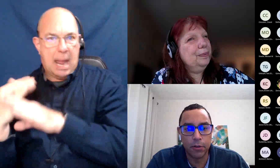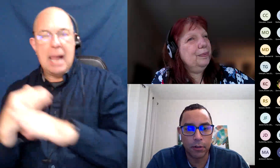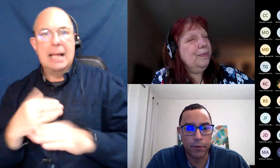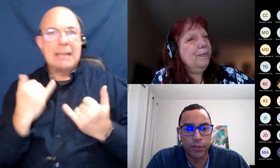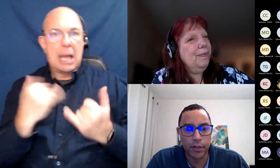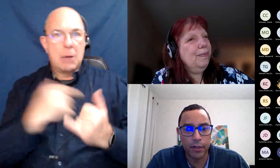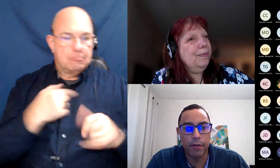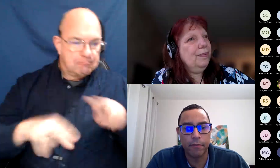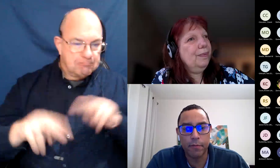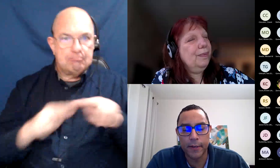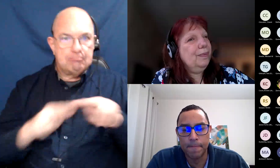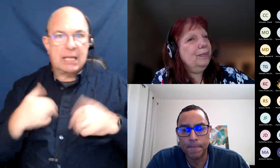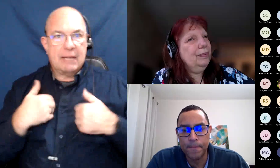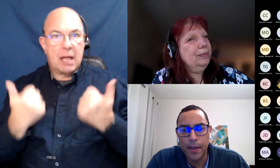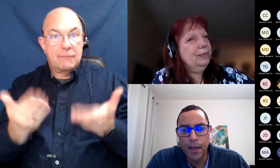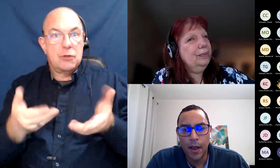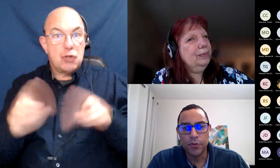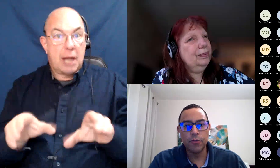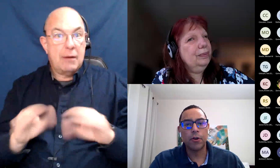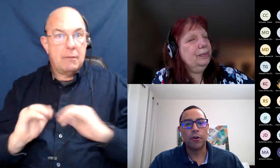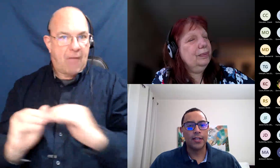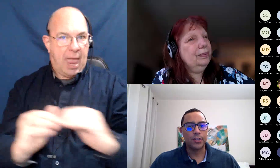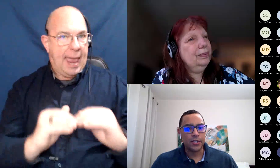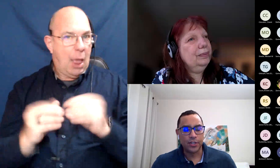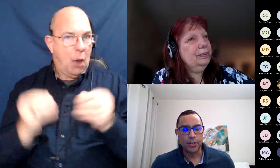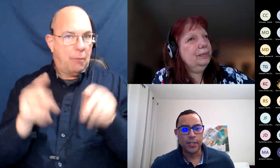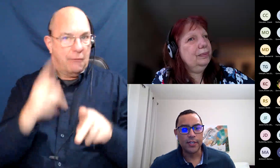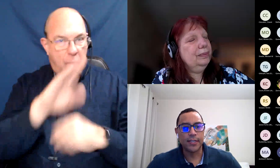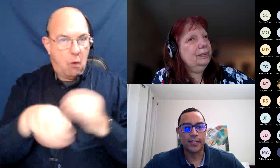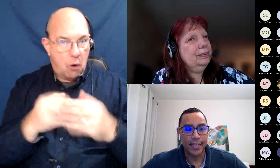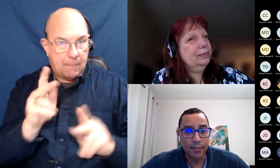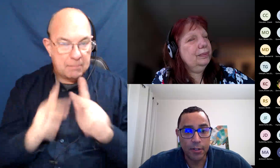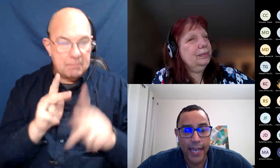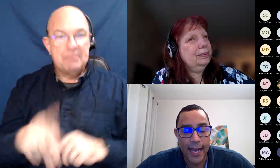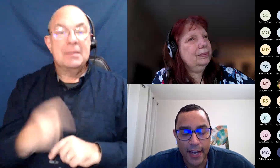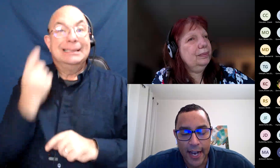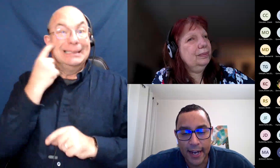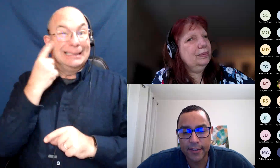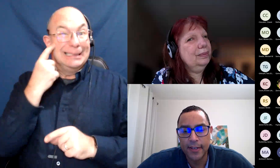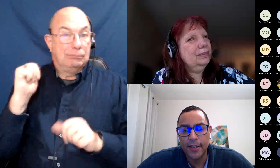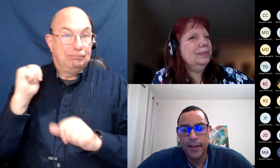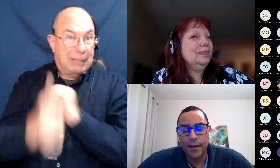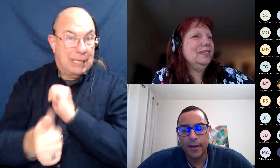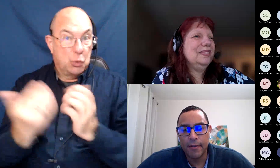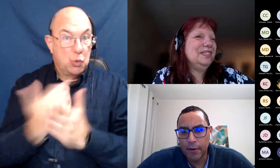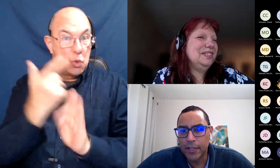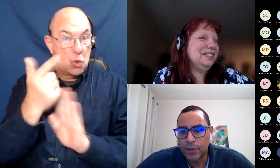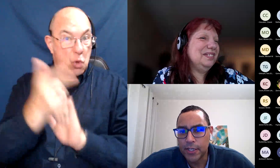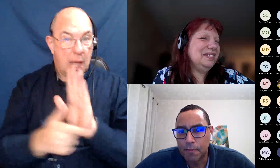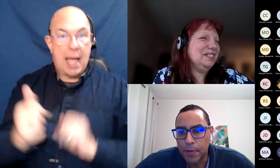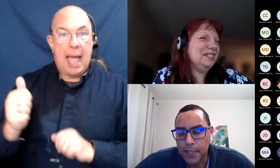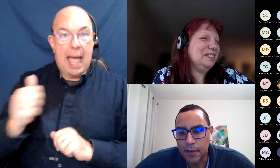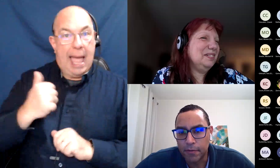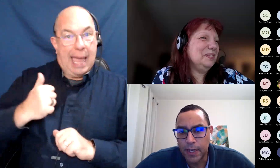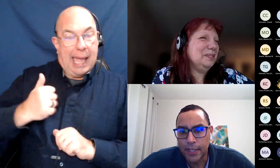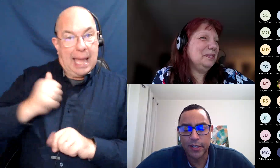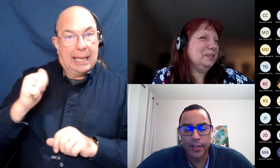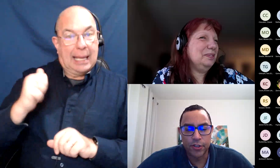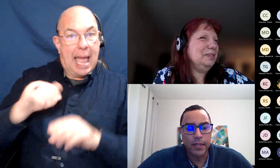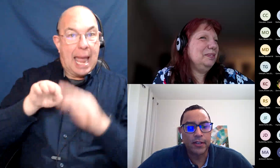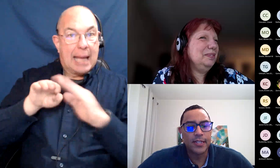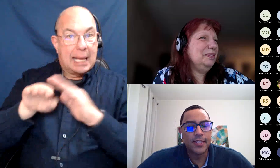offer equal opportunity for everybody. A newer legislation is the Accessible Canada Act, a very interesting piece